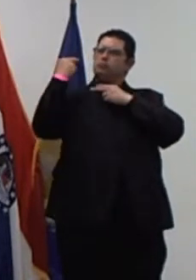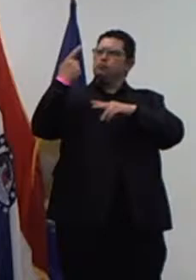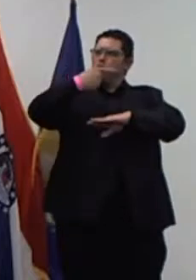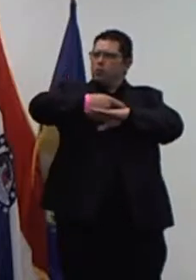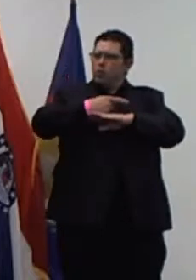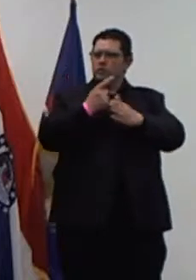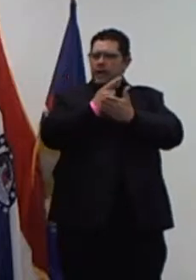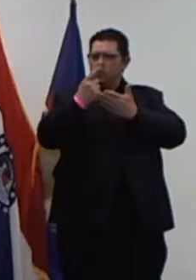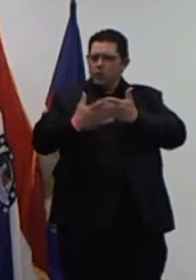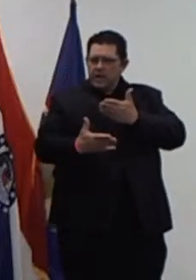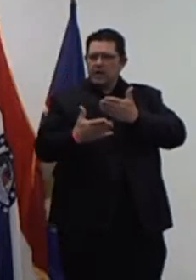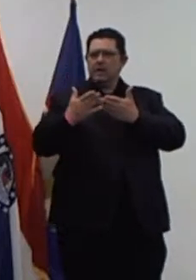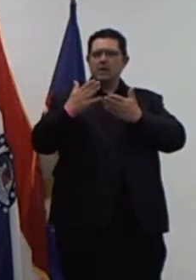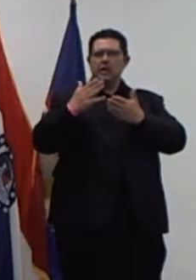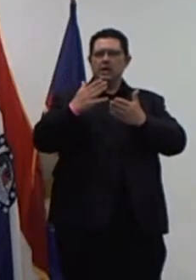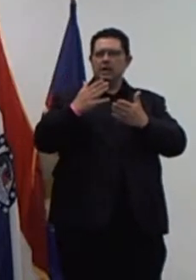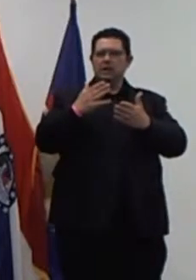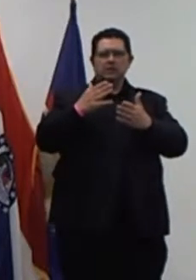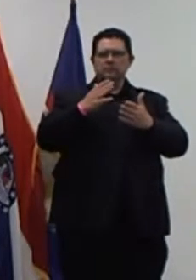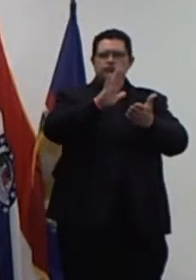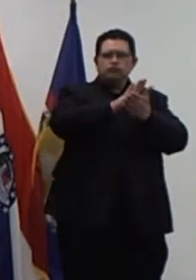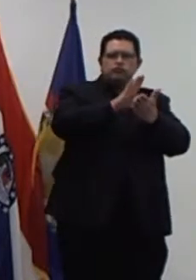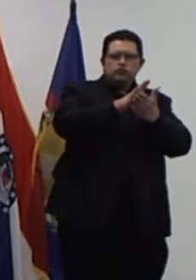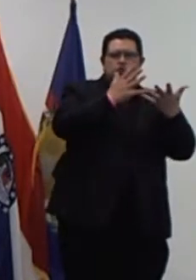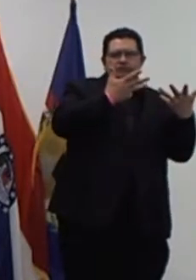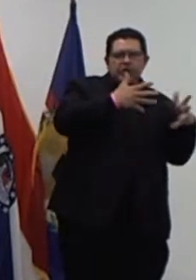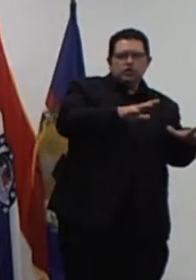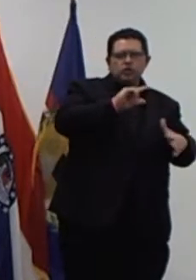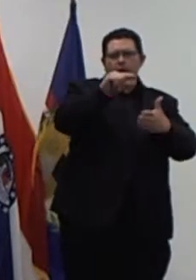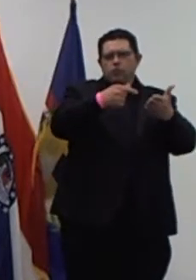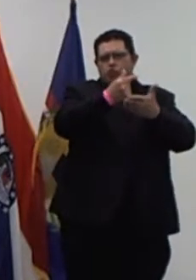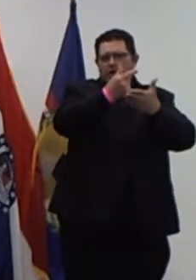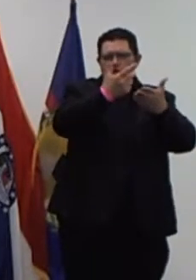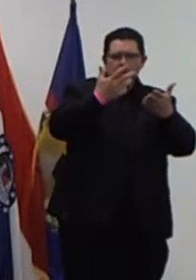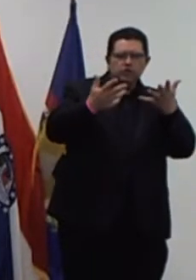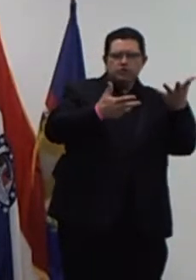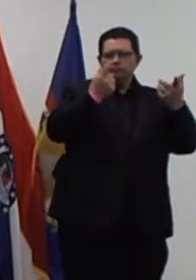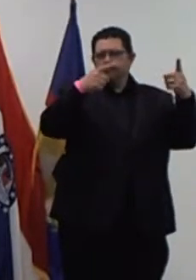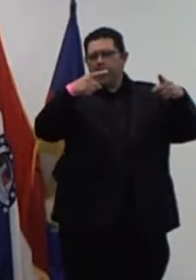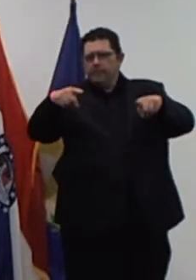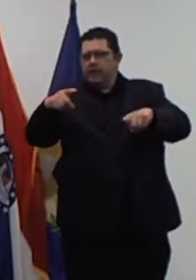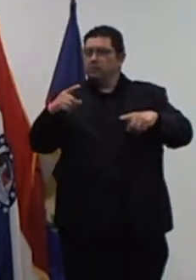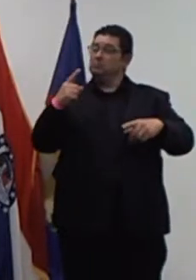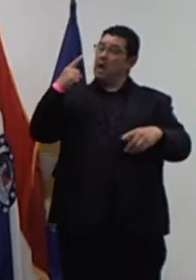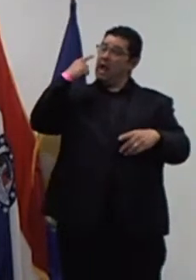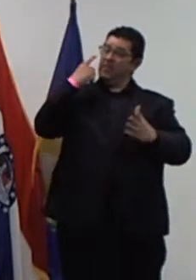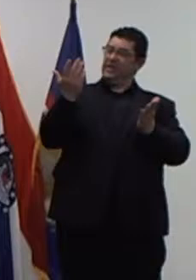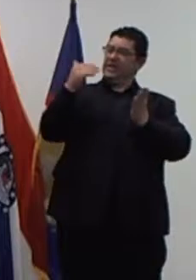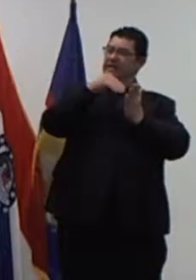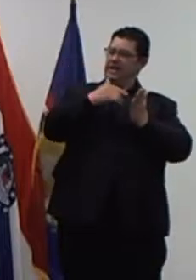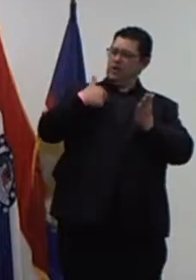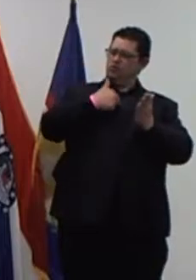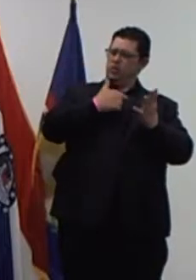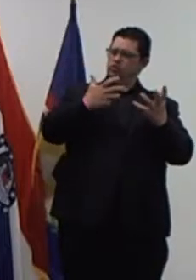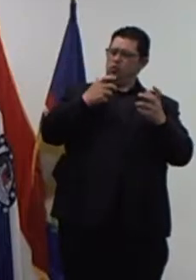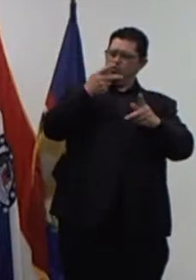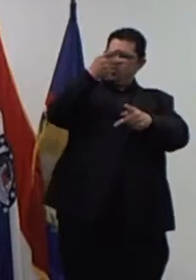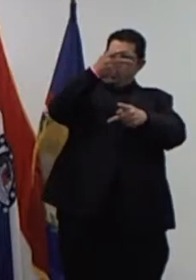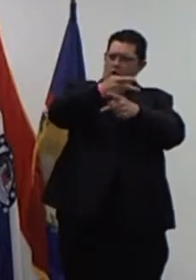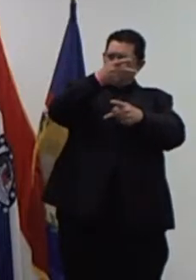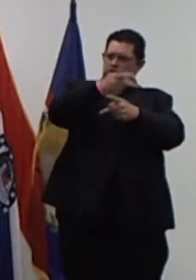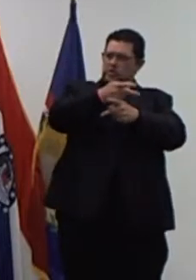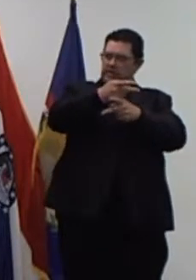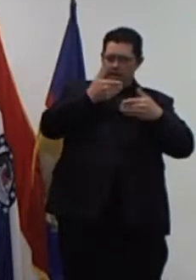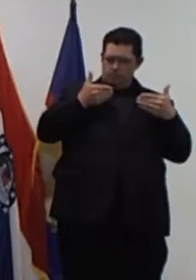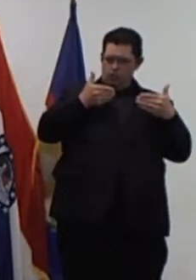the summer, grad school years kind of finishing up, graduation, a lot of little things happen. I think again, we just cautiously want to move forward to make sure